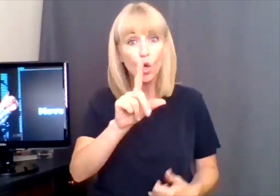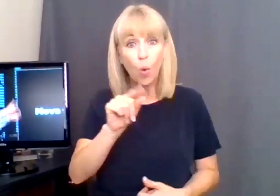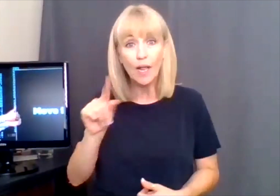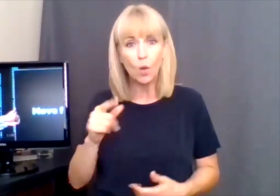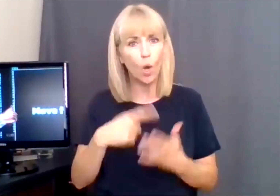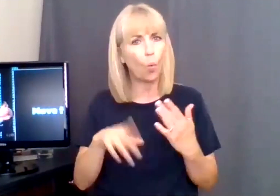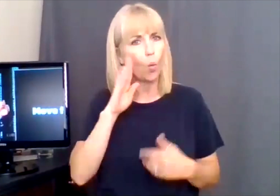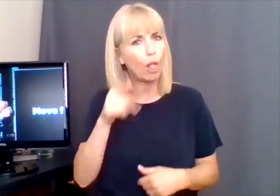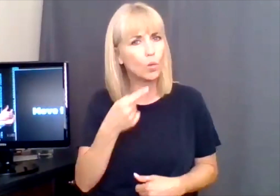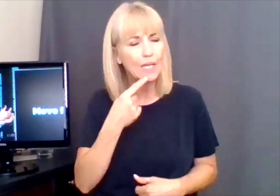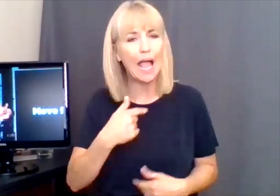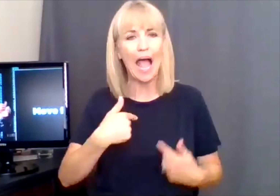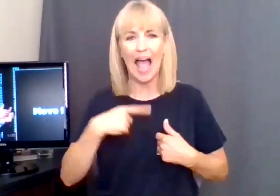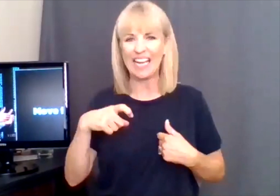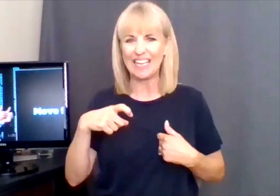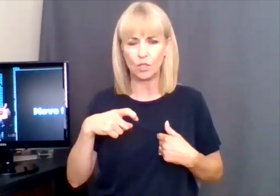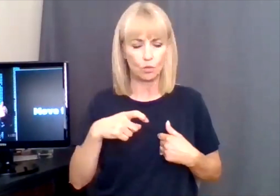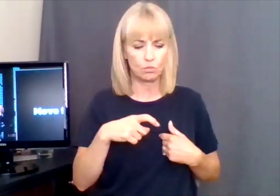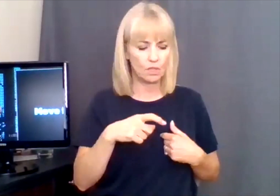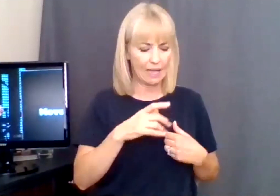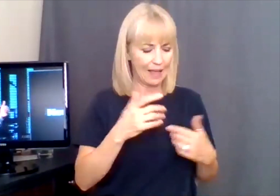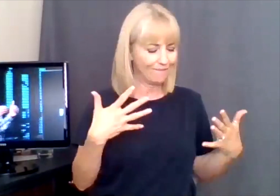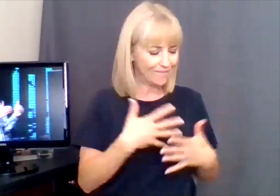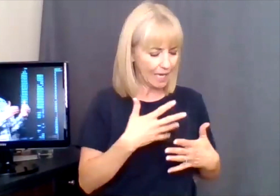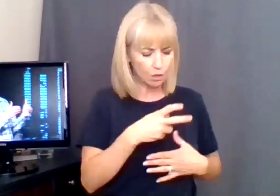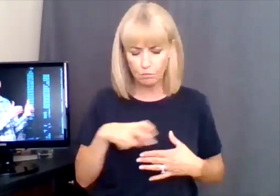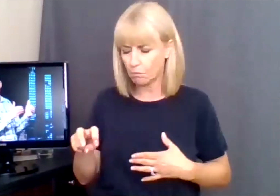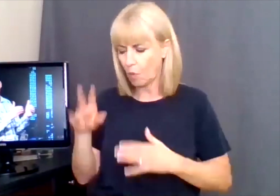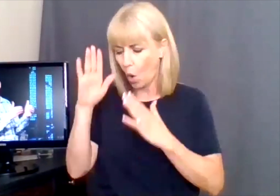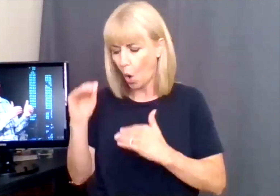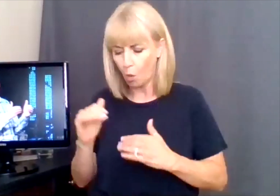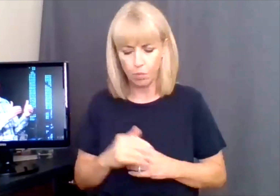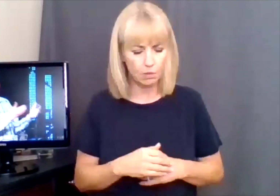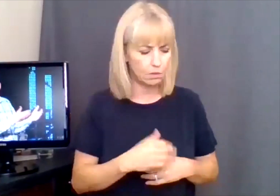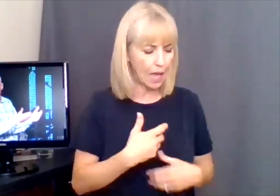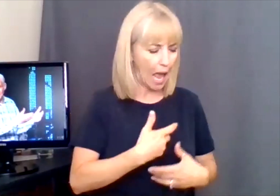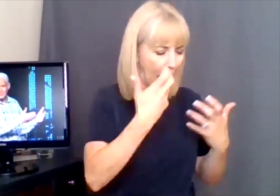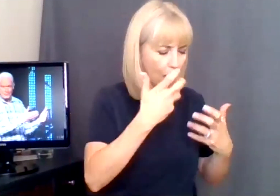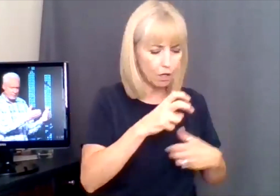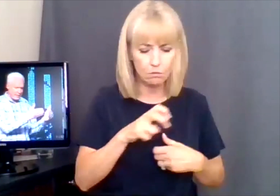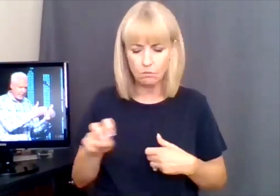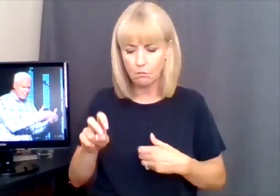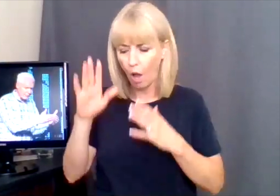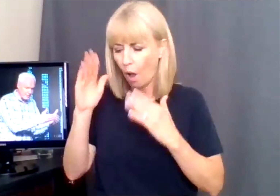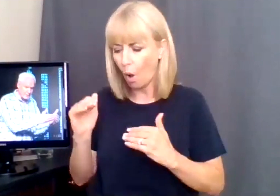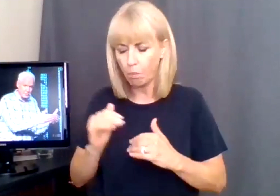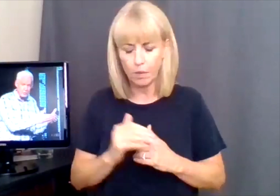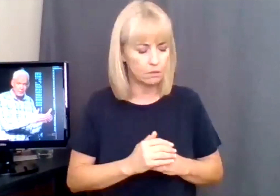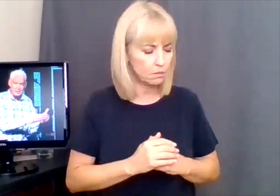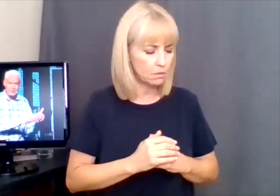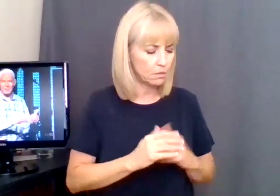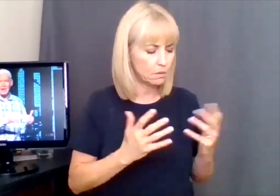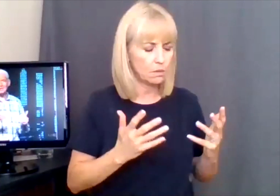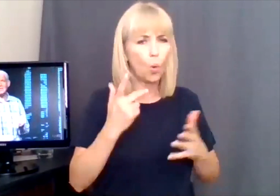move from this, anger, fear, whatever it is. I need to move from this